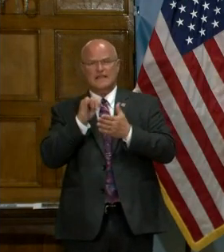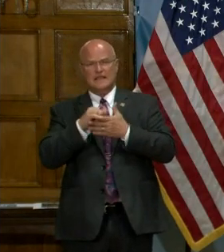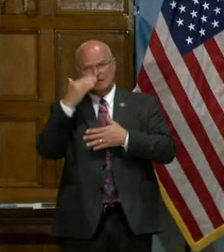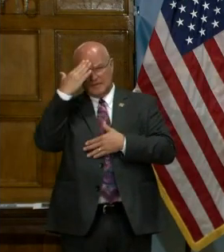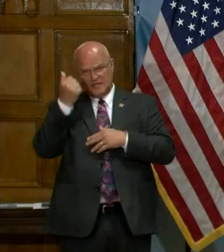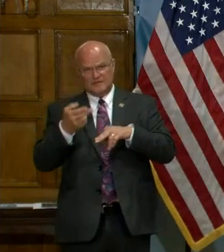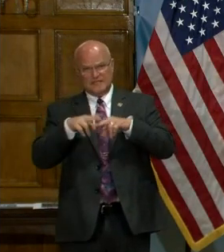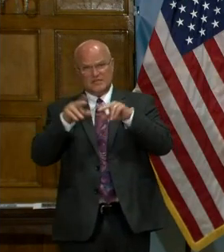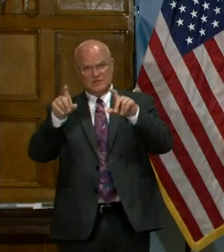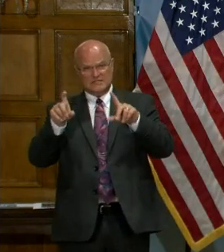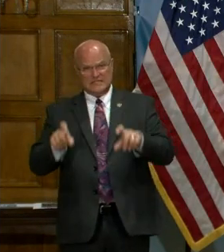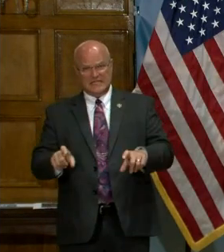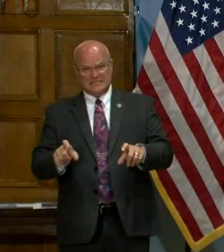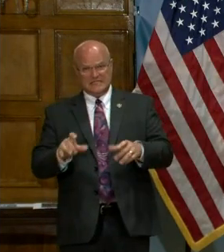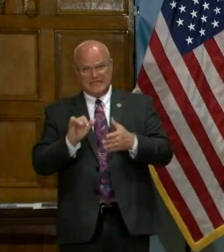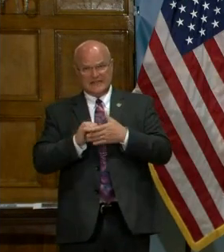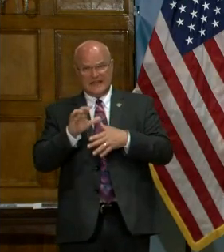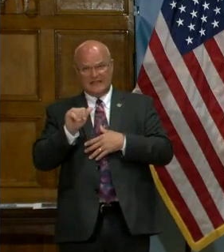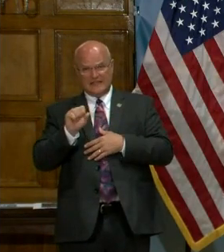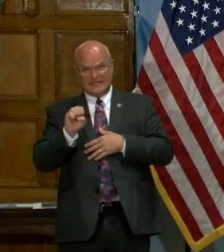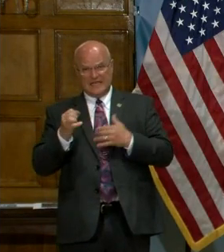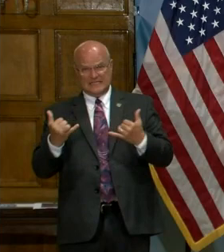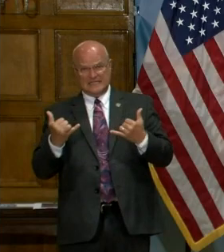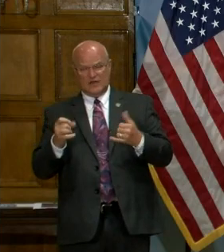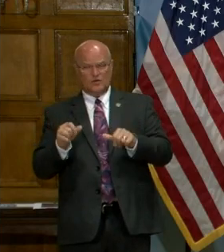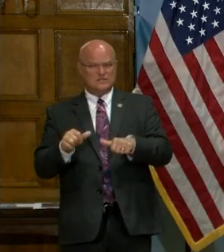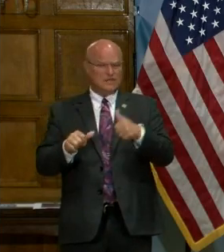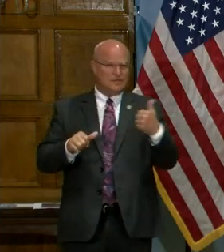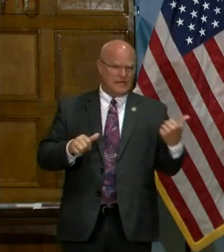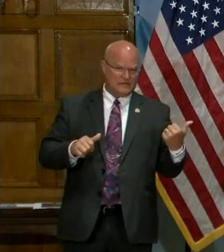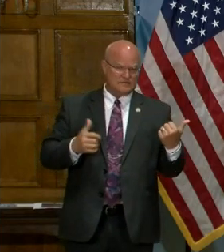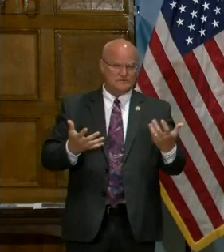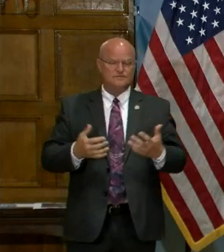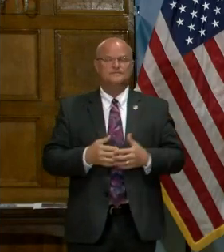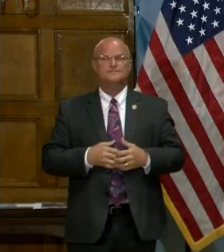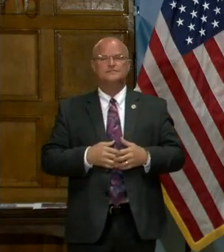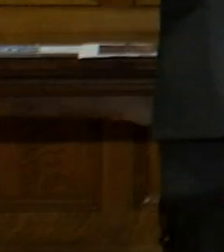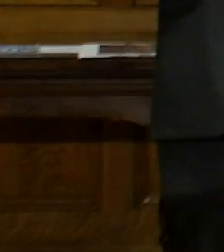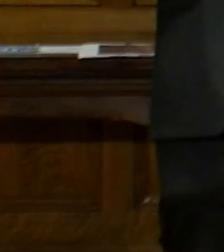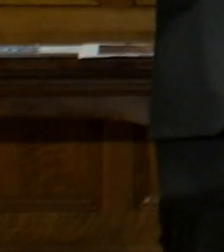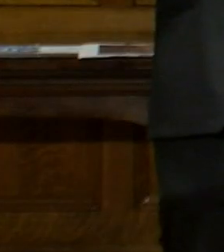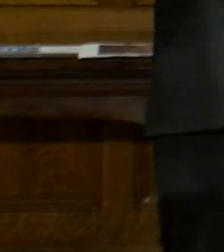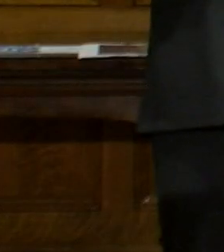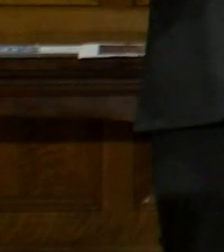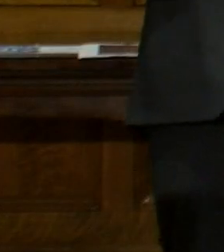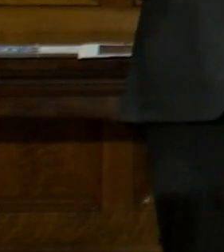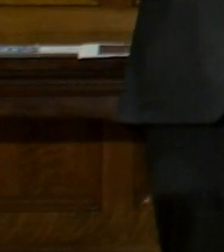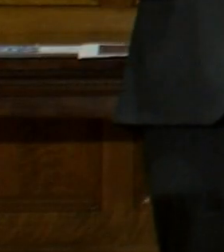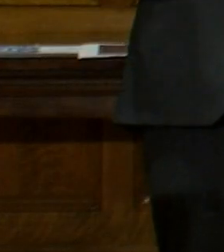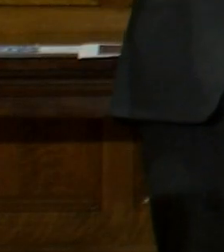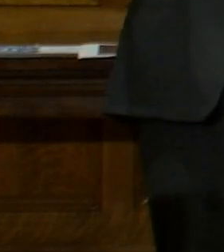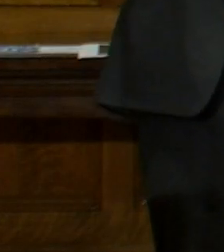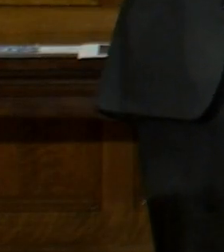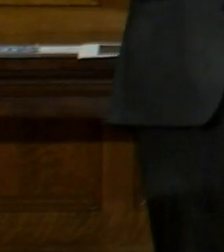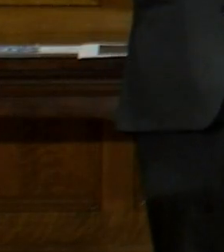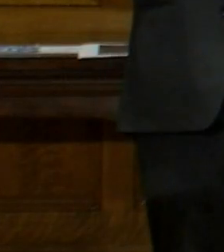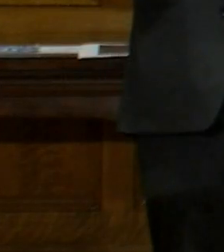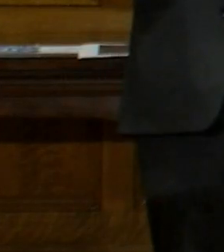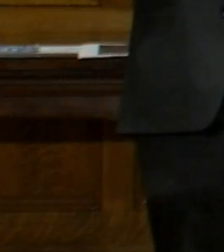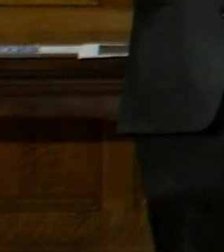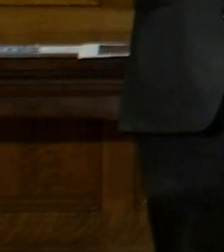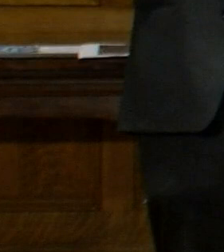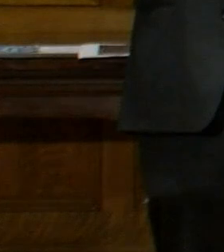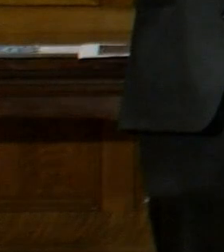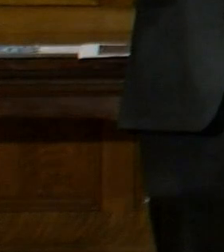it's because of increased testing. Is that the case, or is it something more? Well, clearly we wouldn't know about